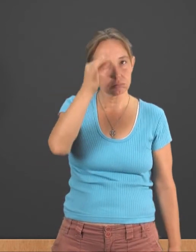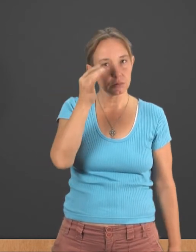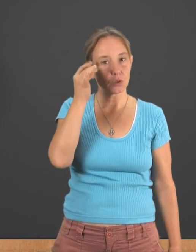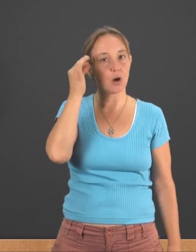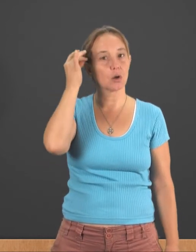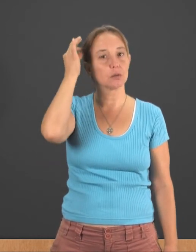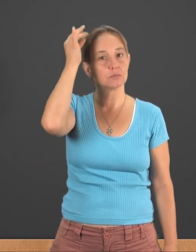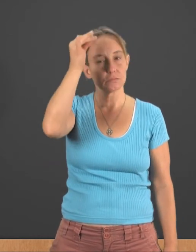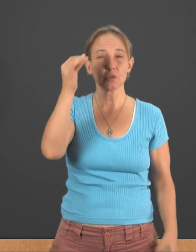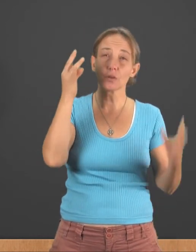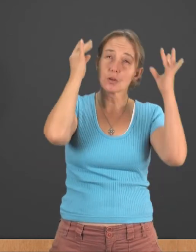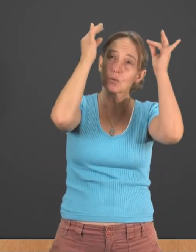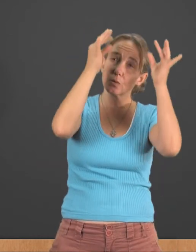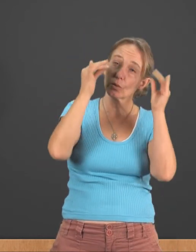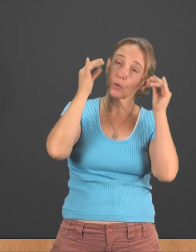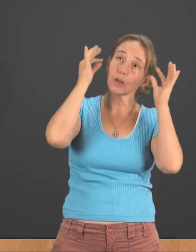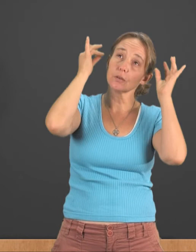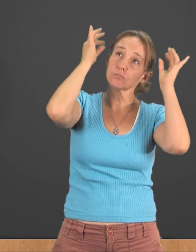it's longer. You can also do it with two hands.